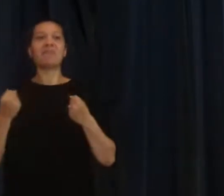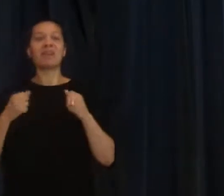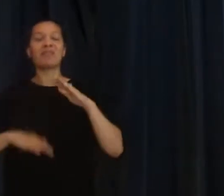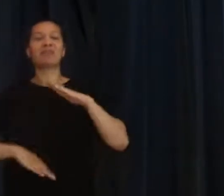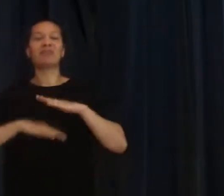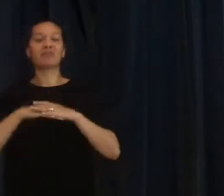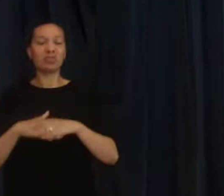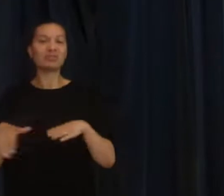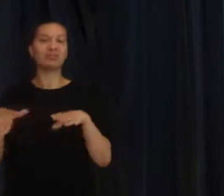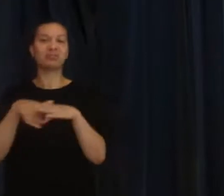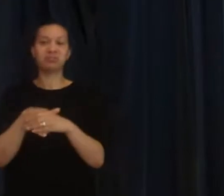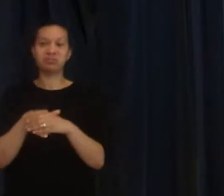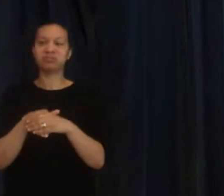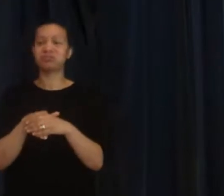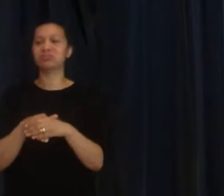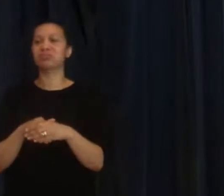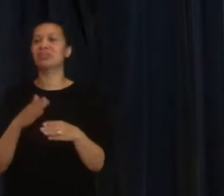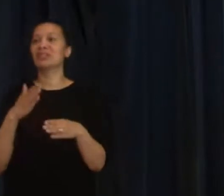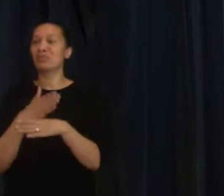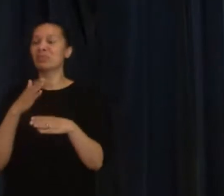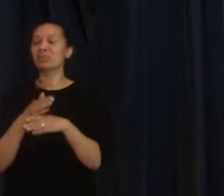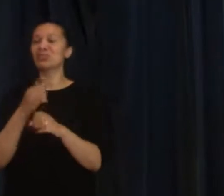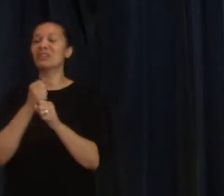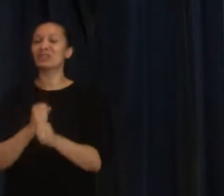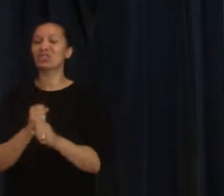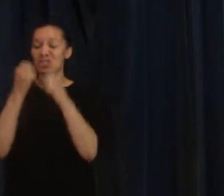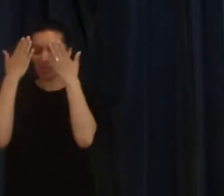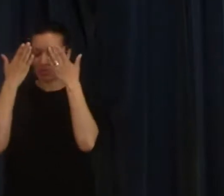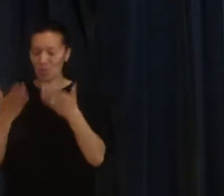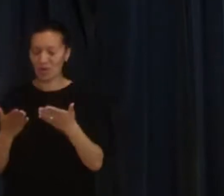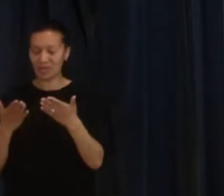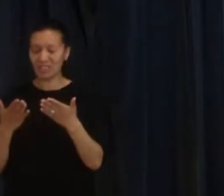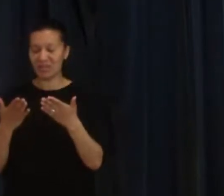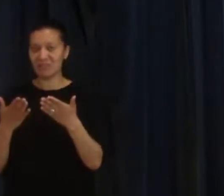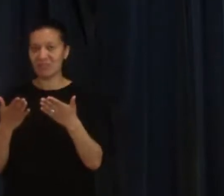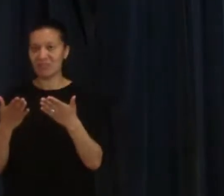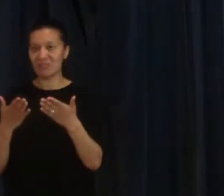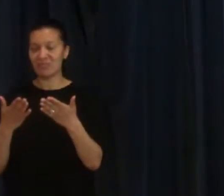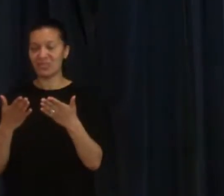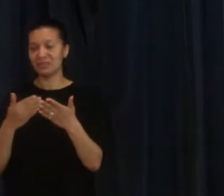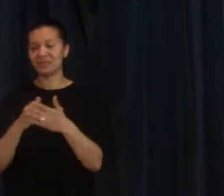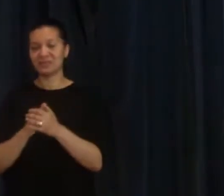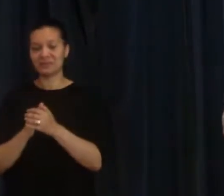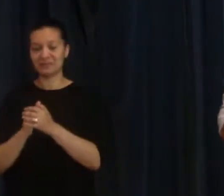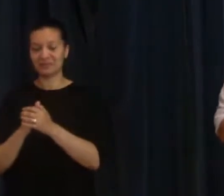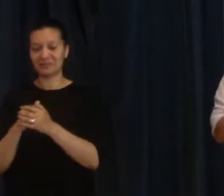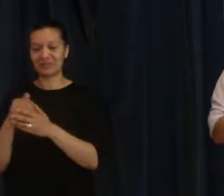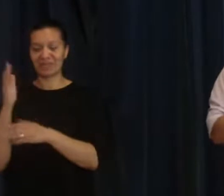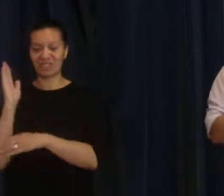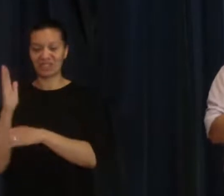participation in the ministry of the church, its worship, evangelism and service.